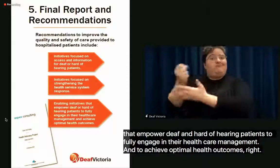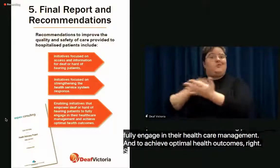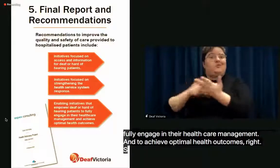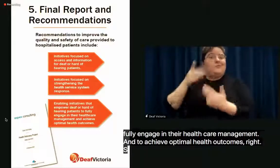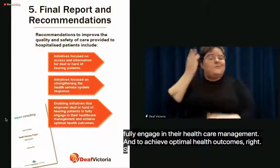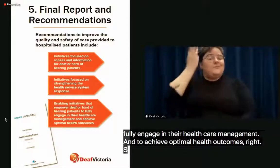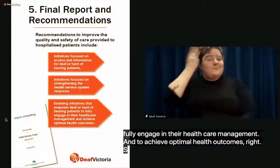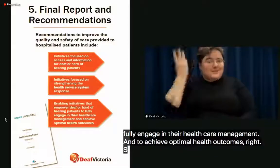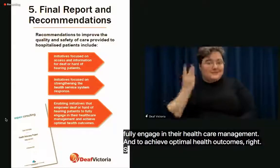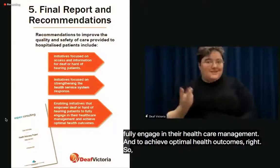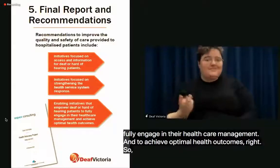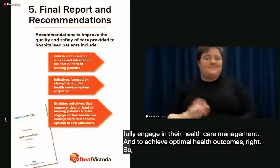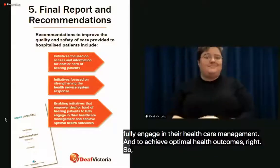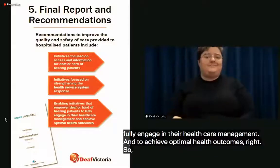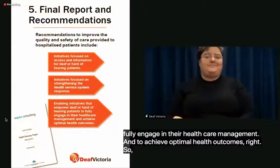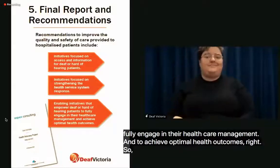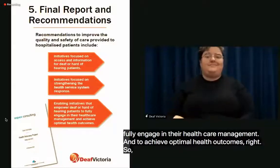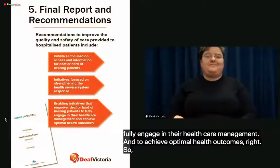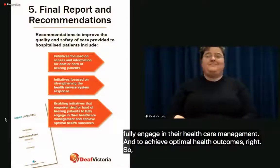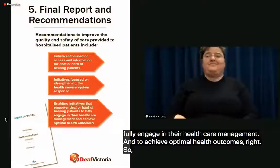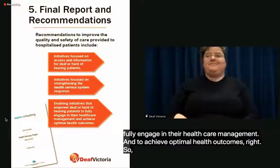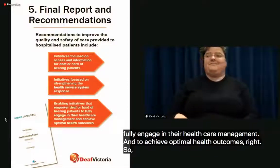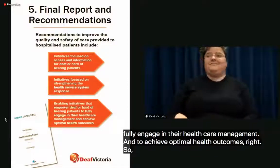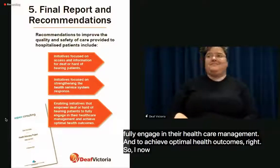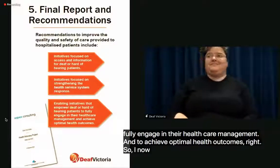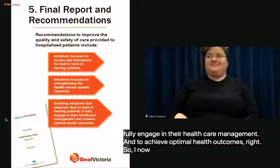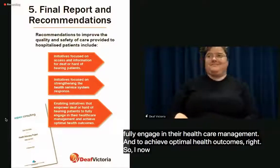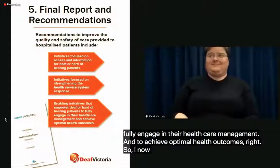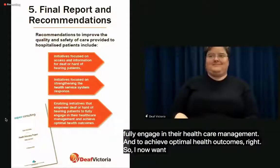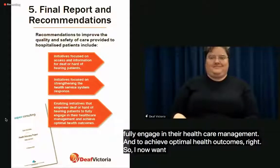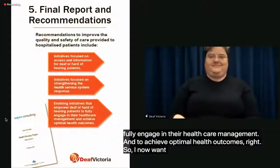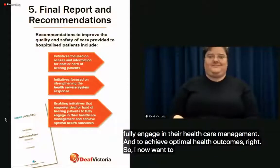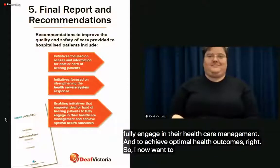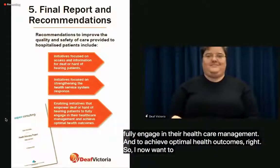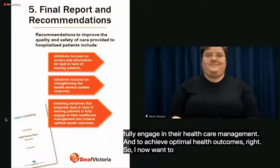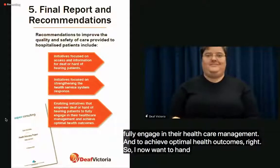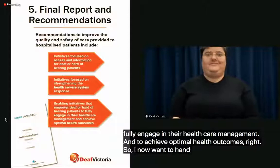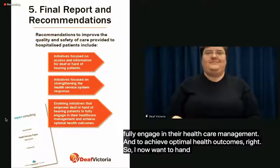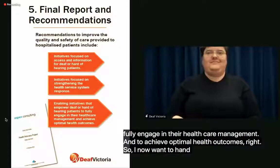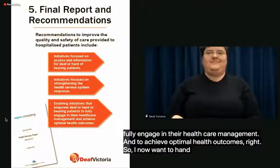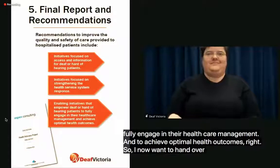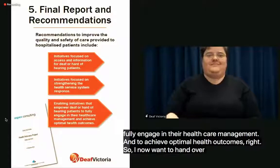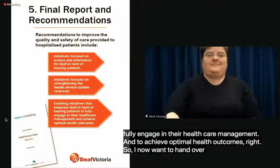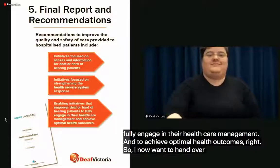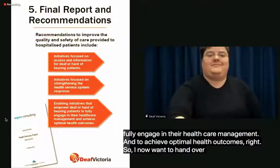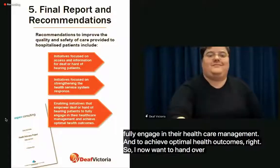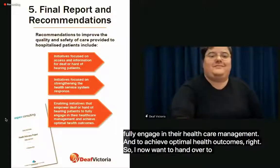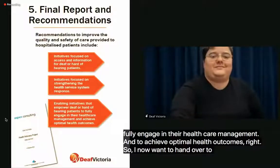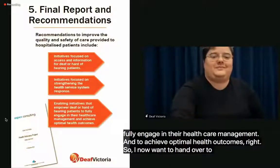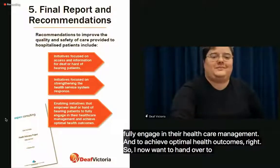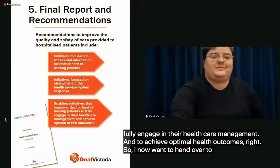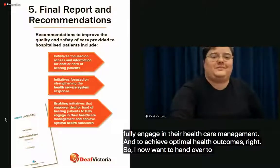I now want to hand over to Maxine to continue the presentation. Maxine.